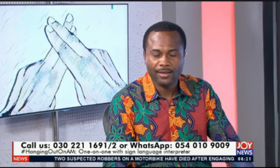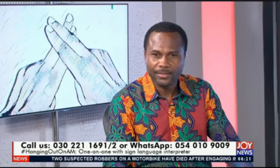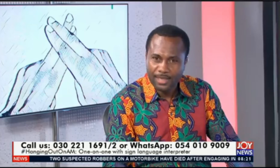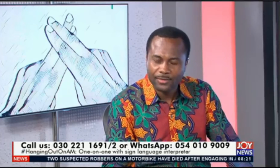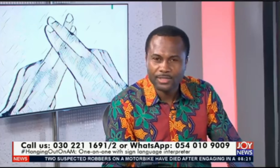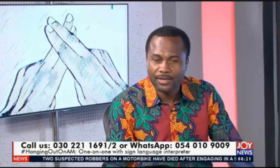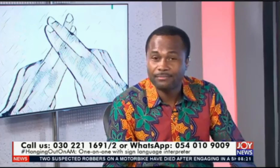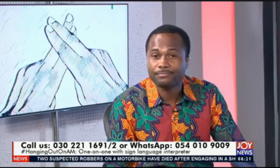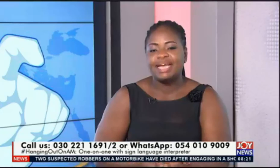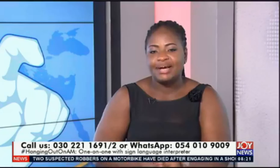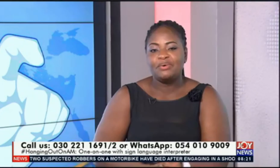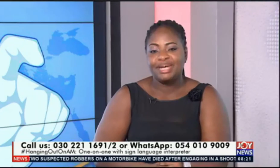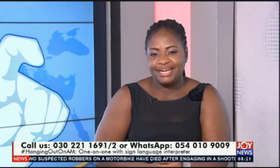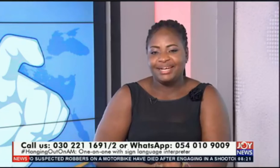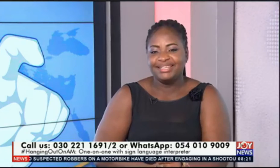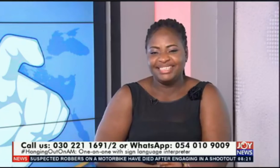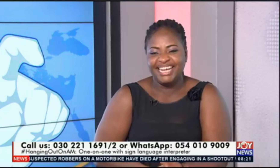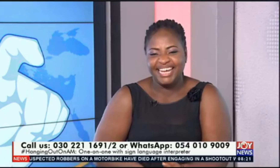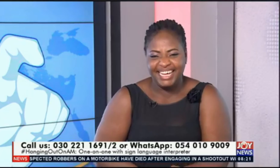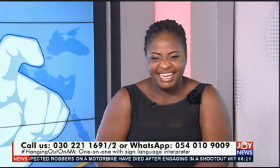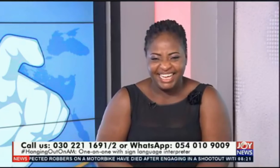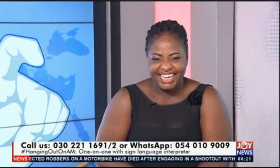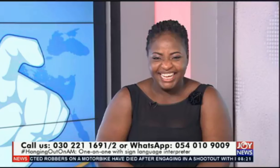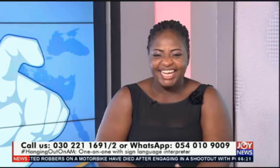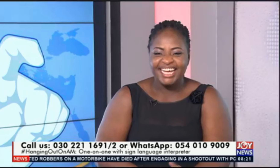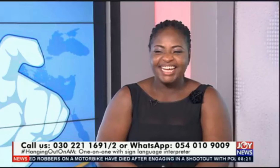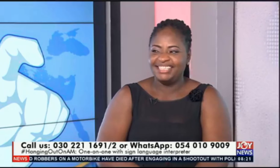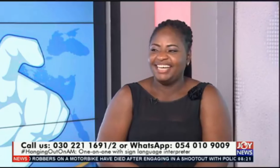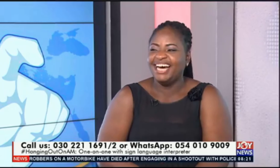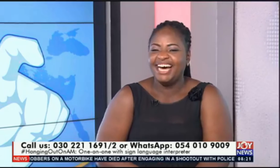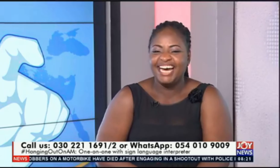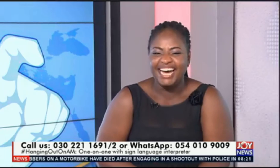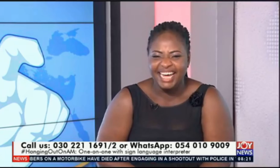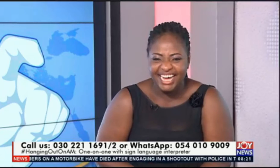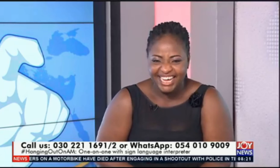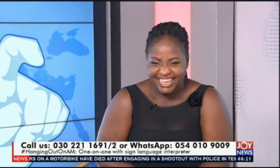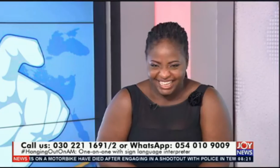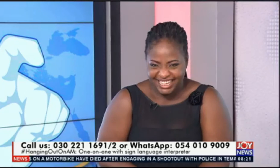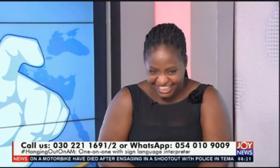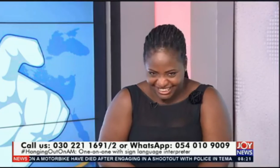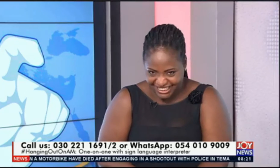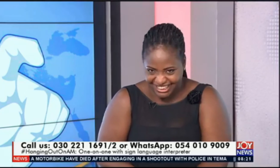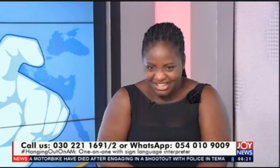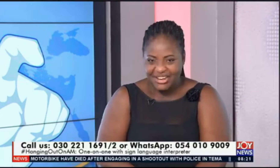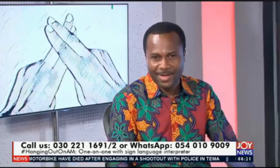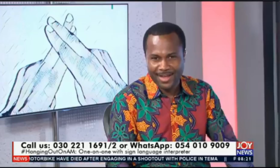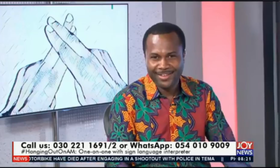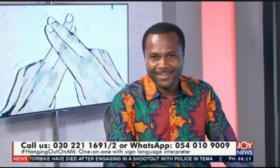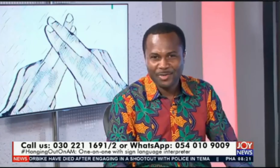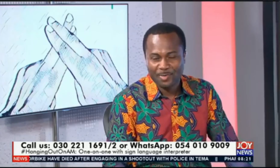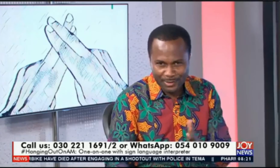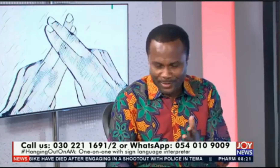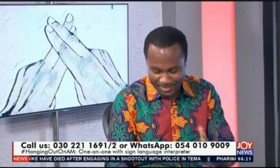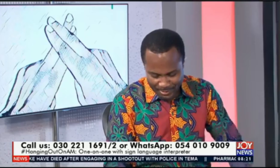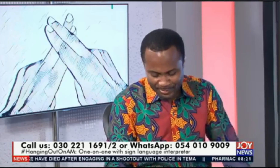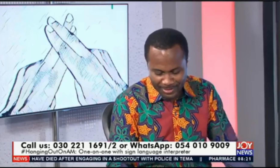Yes. I did that. You say again? Aurelia. Sorry. Ural me. Ashama boy, how can I pronounce this name? Okay, Aurelia. Yeah. Good